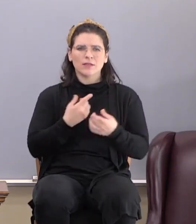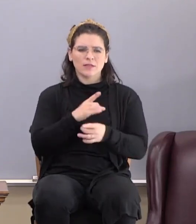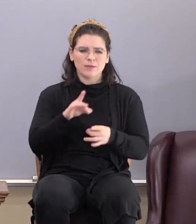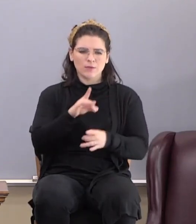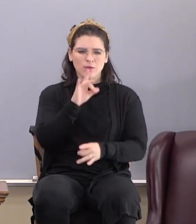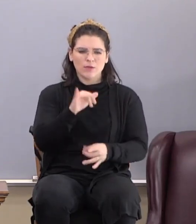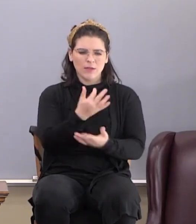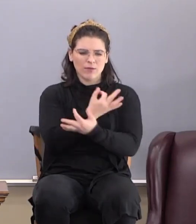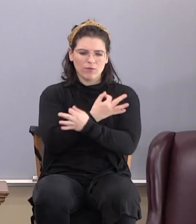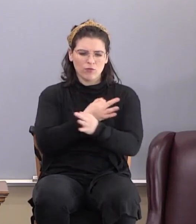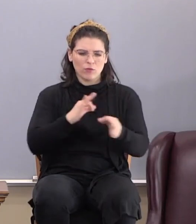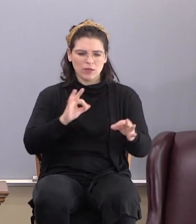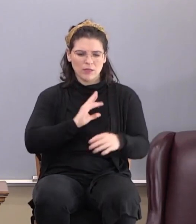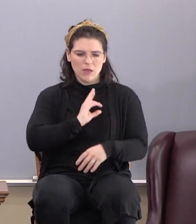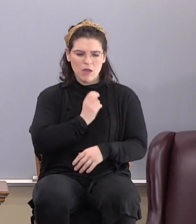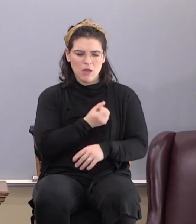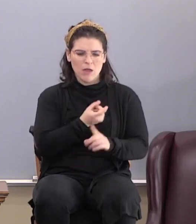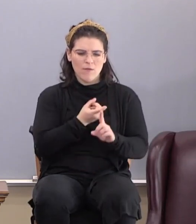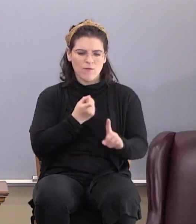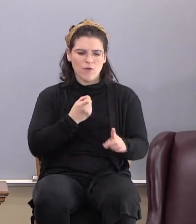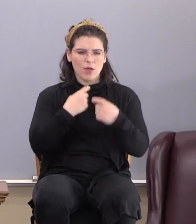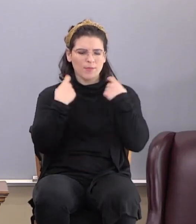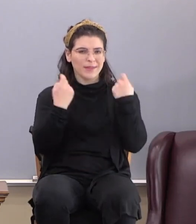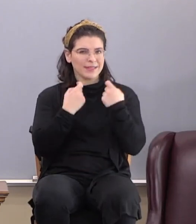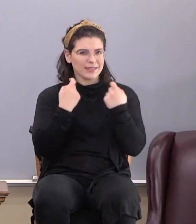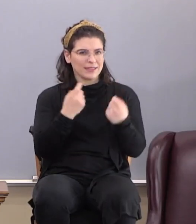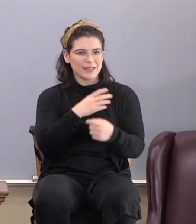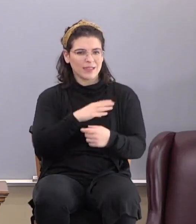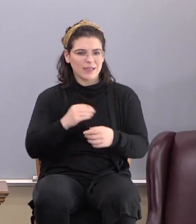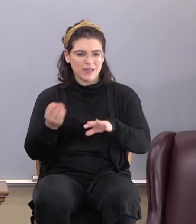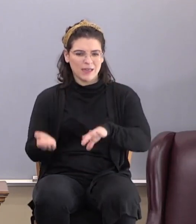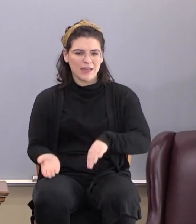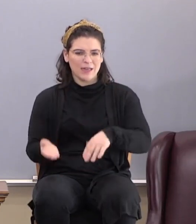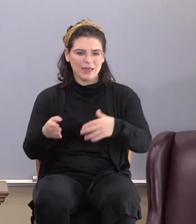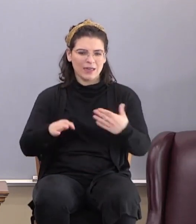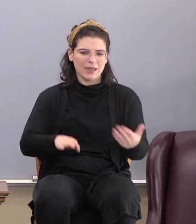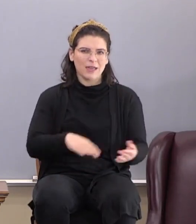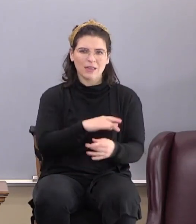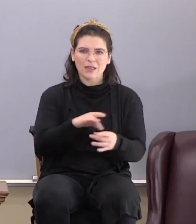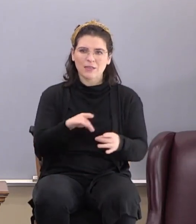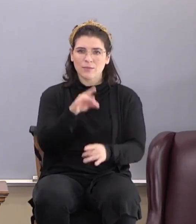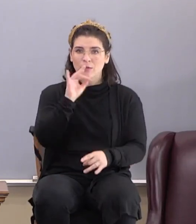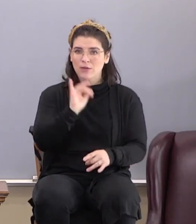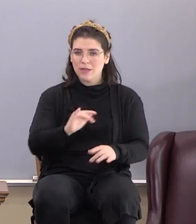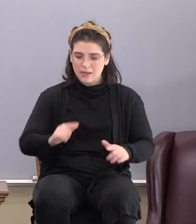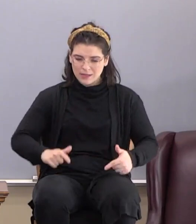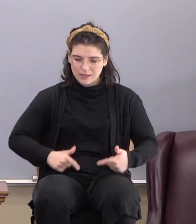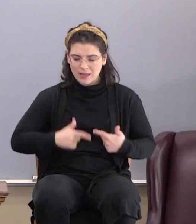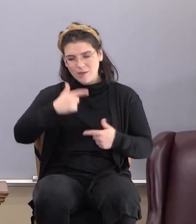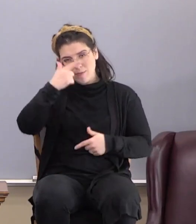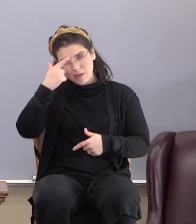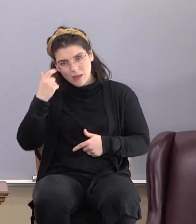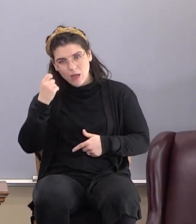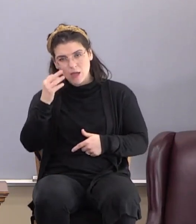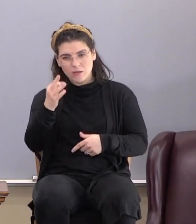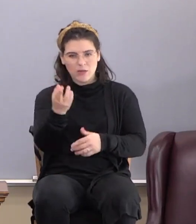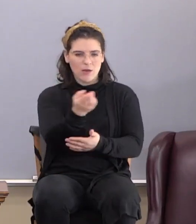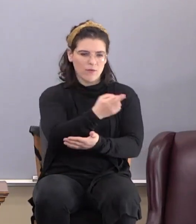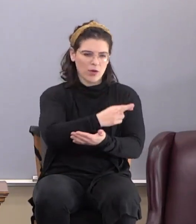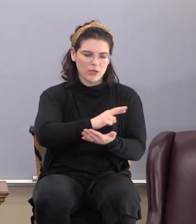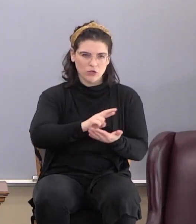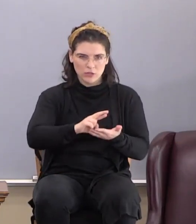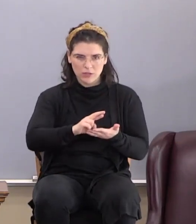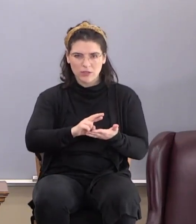frees us from sin and death. The Spirit that is life because of